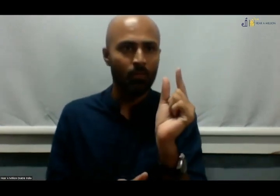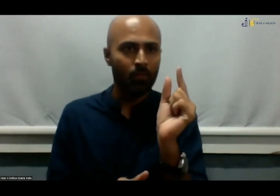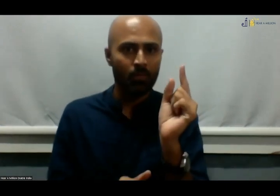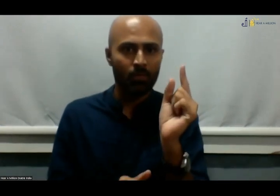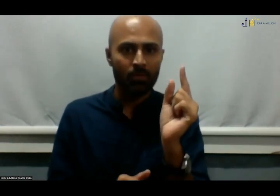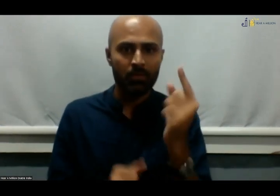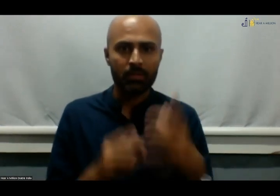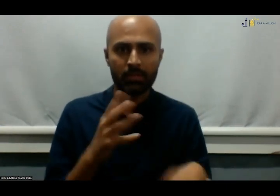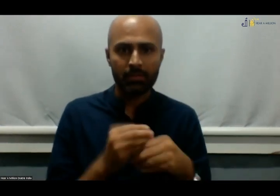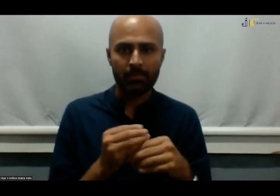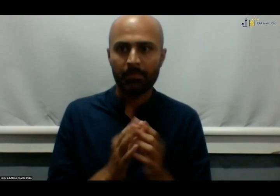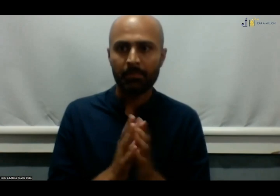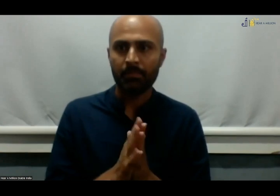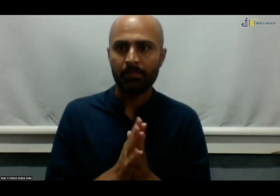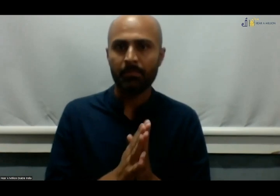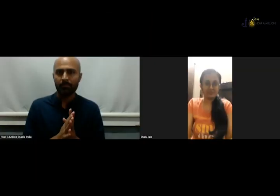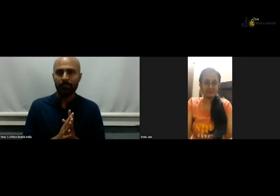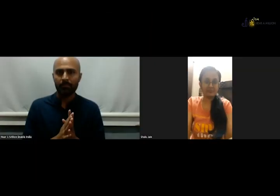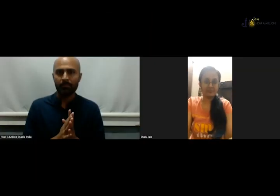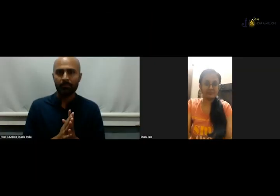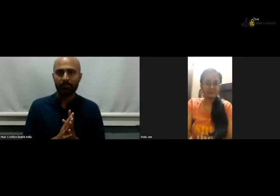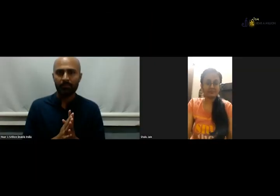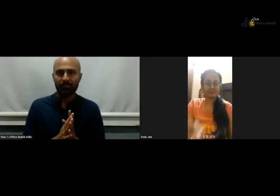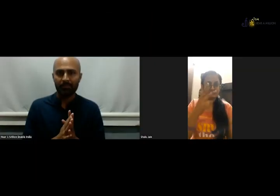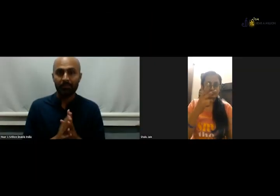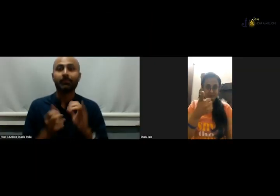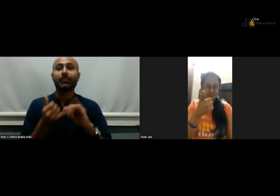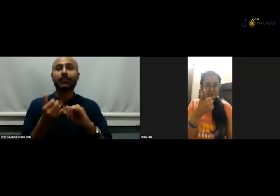So we will have Shalu.